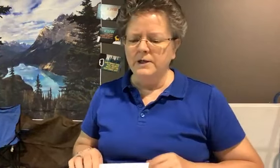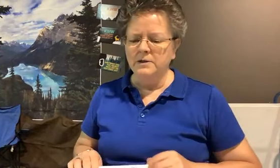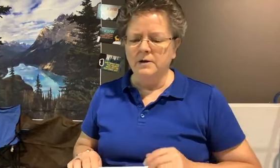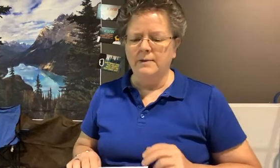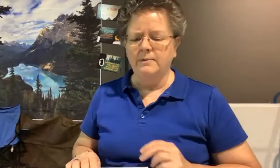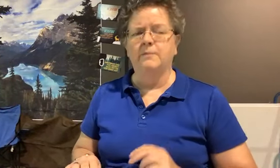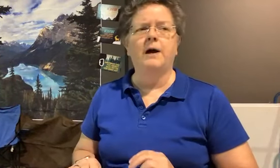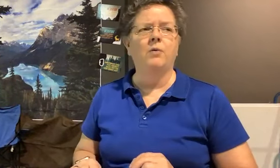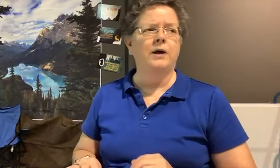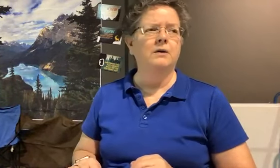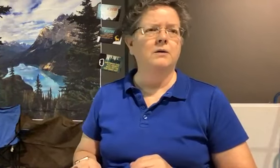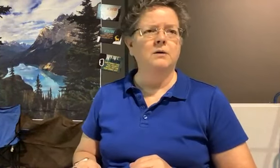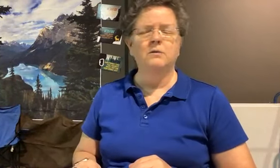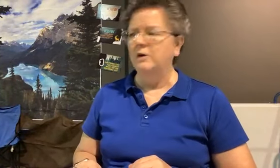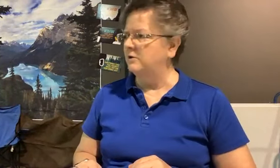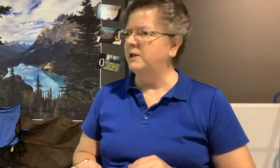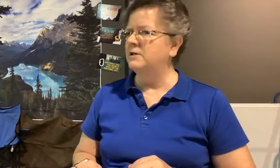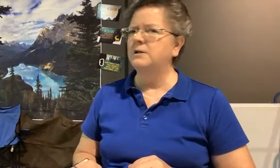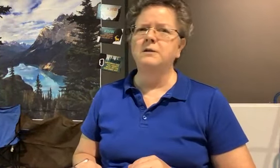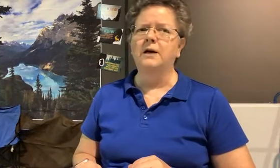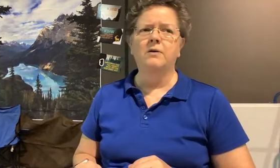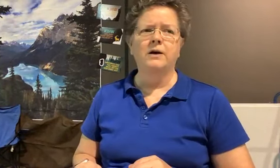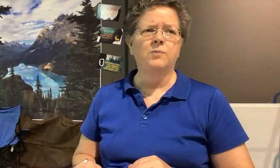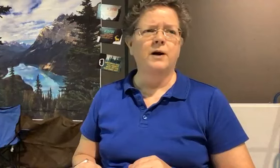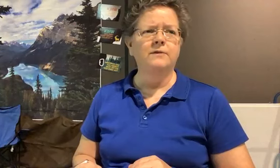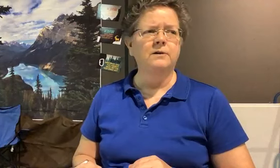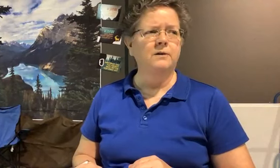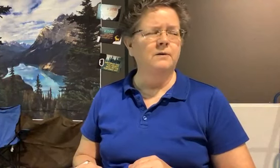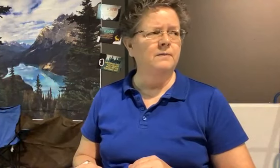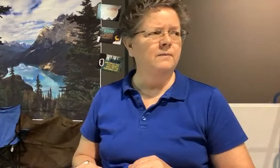they describing him that way? Why don't they just say Zechariah the prophet?